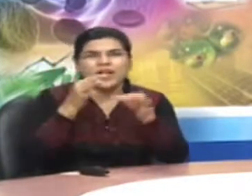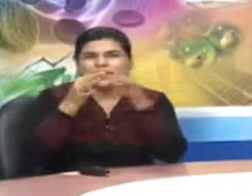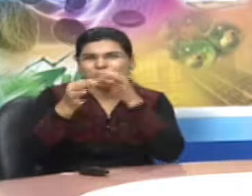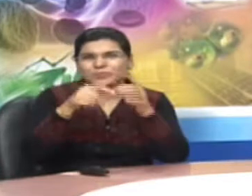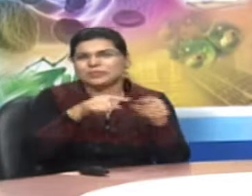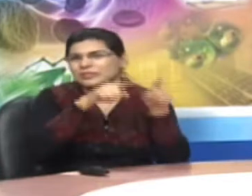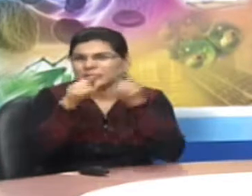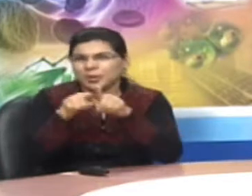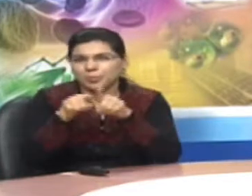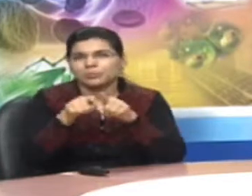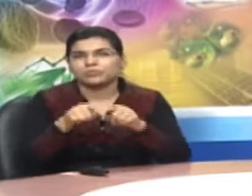in Word and Excel.